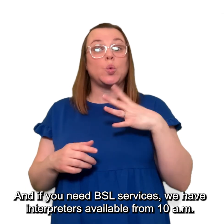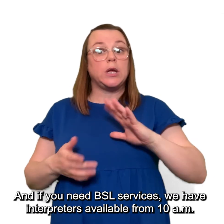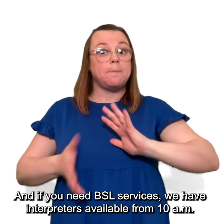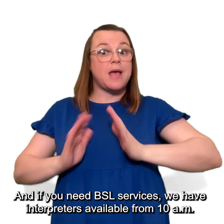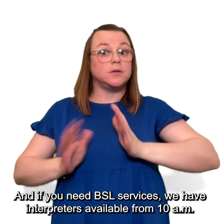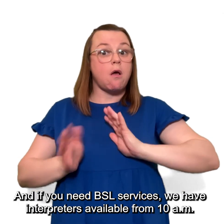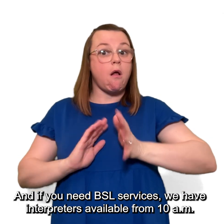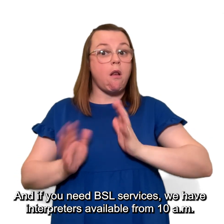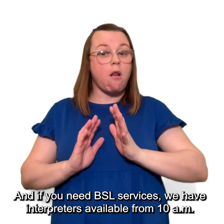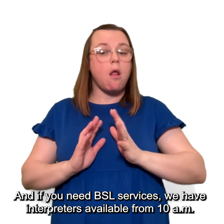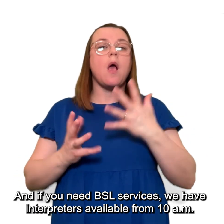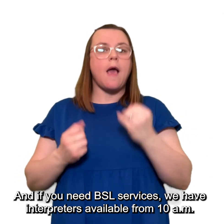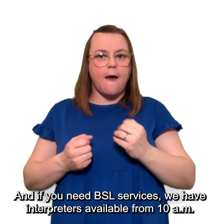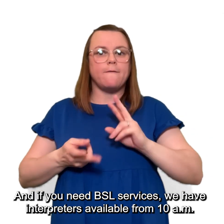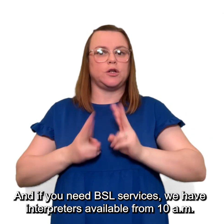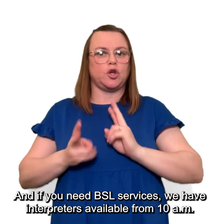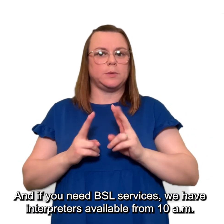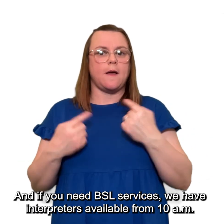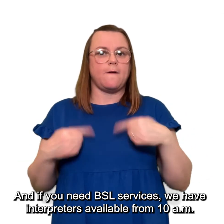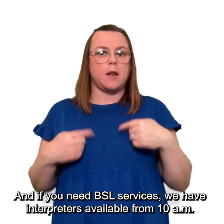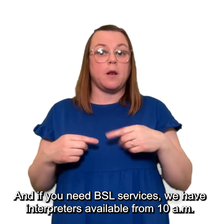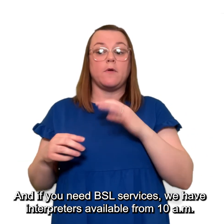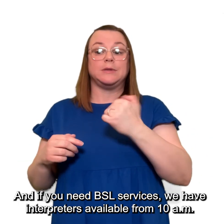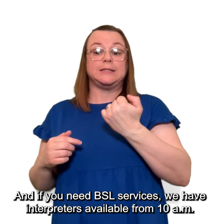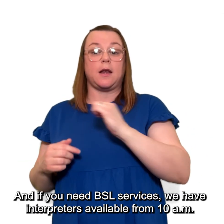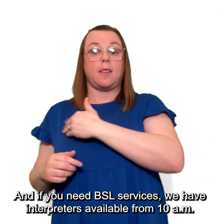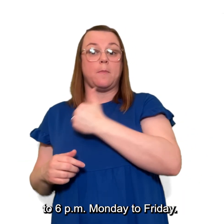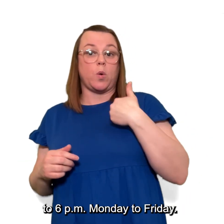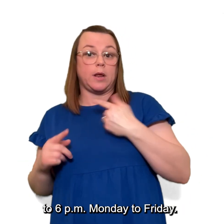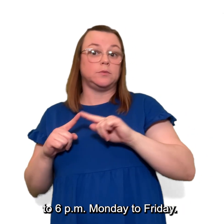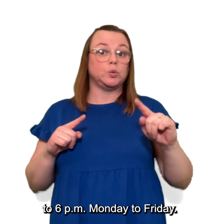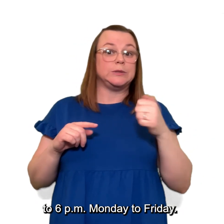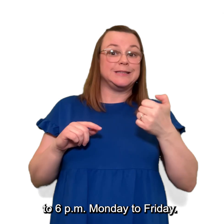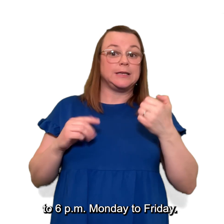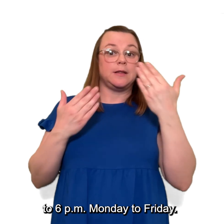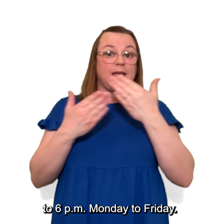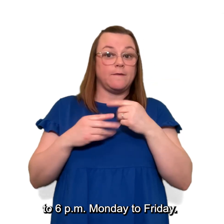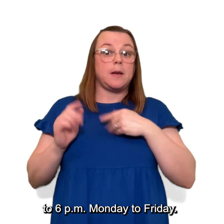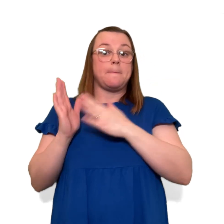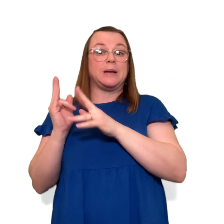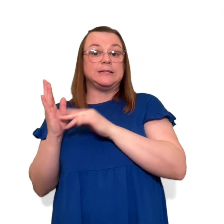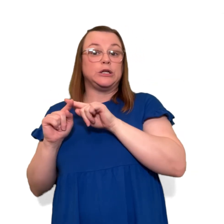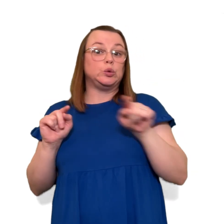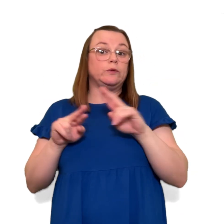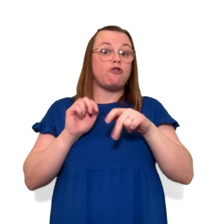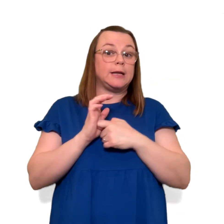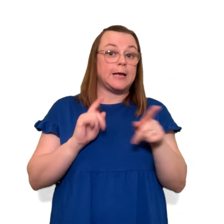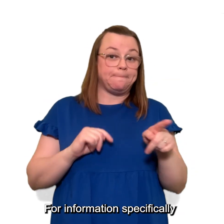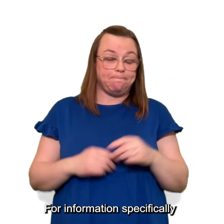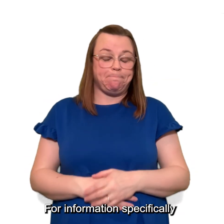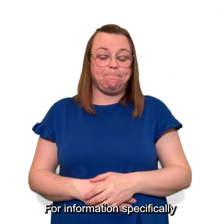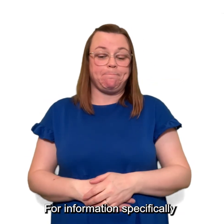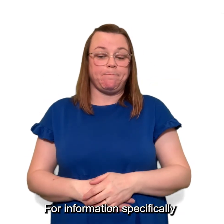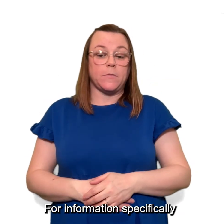if you need BSL services, we have interpreters available from 10 a.m. to 6 p.m. Monday to Friday.